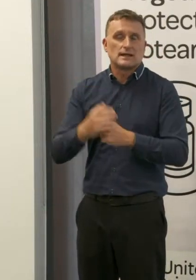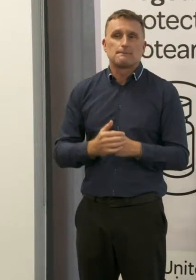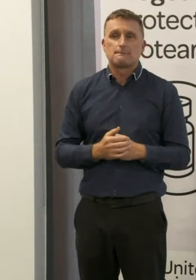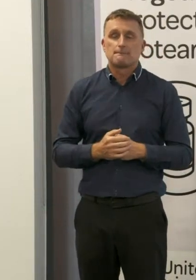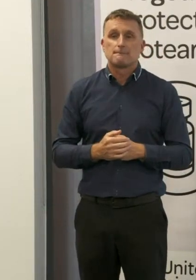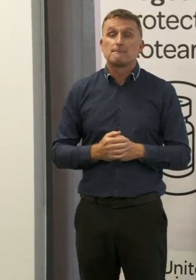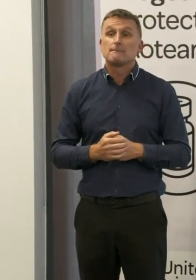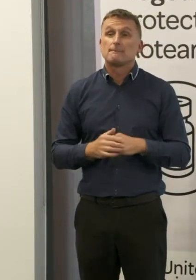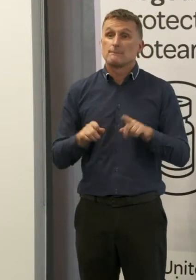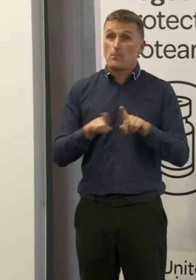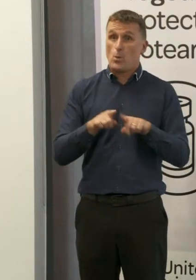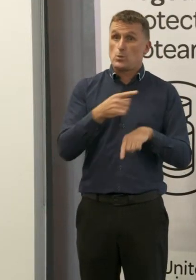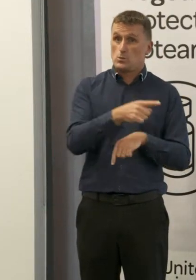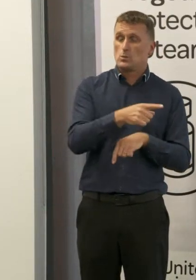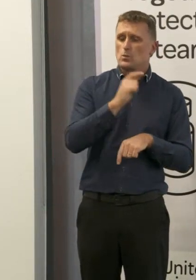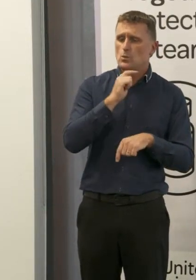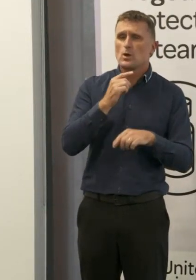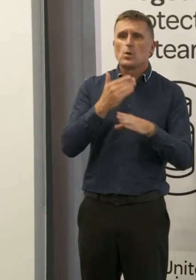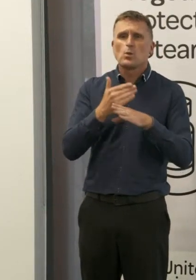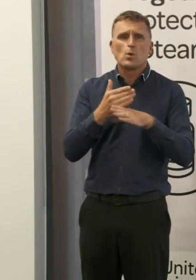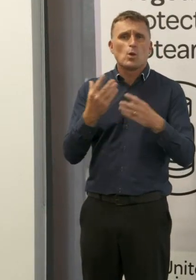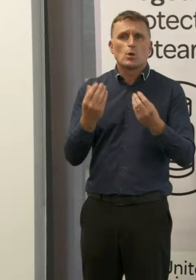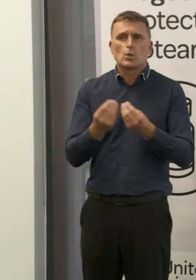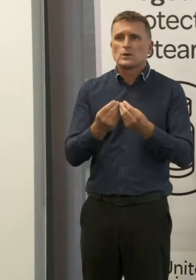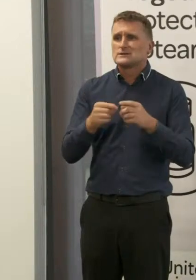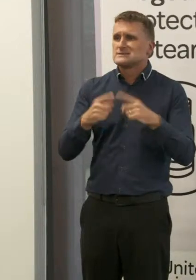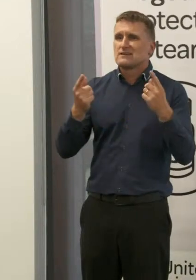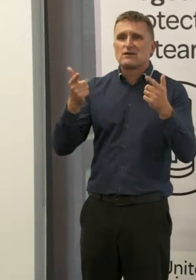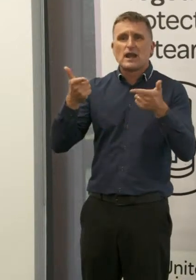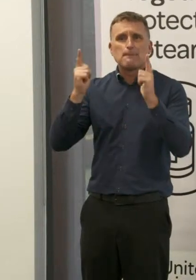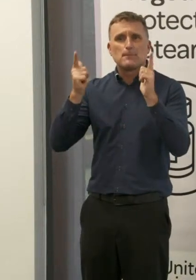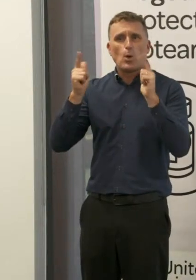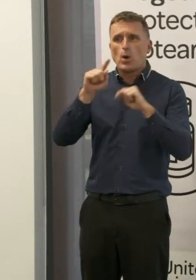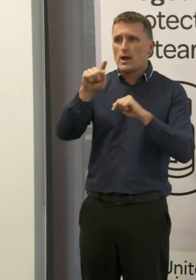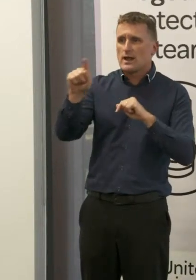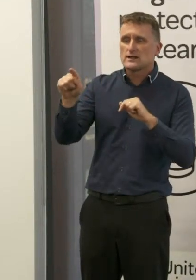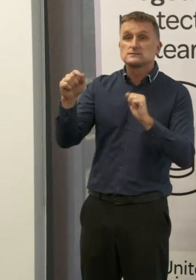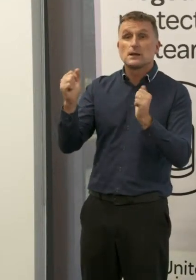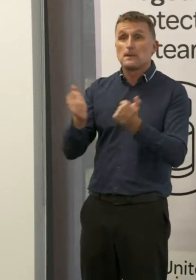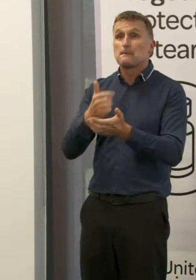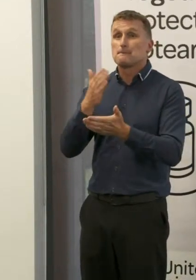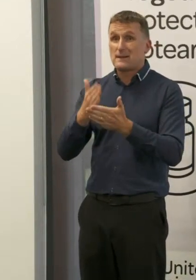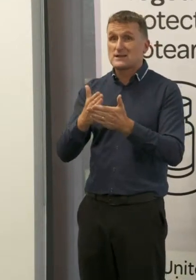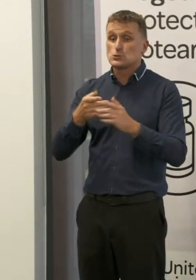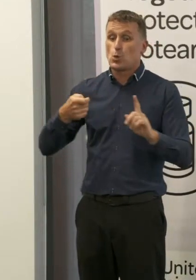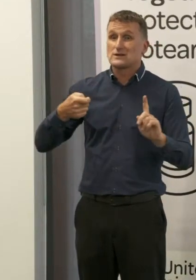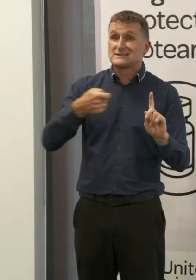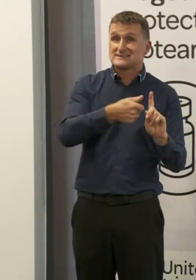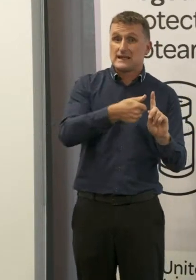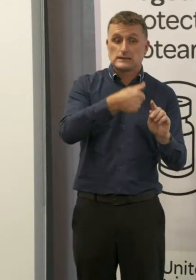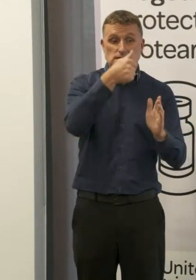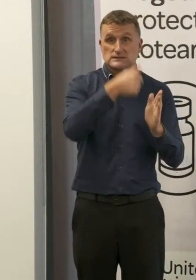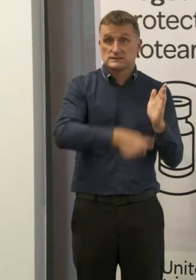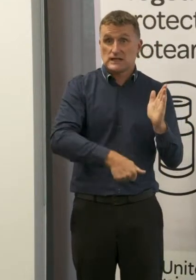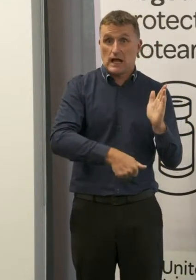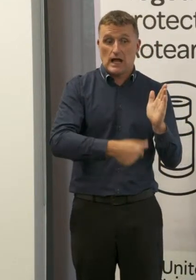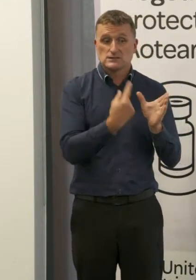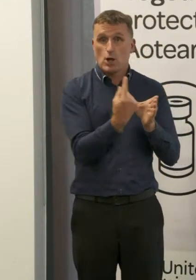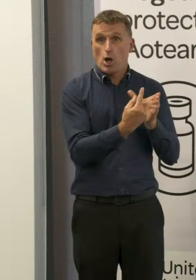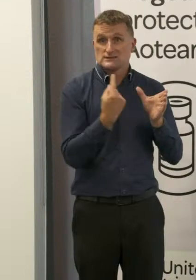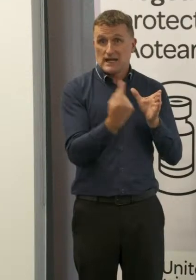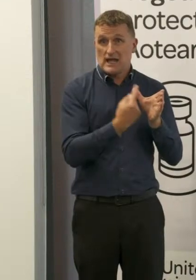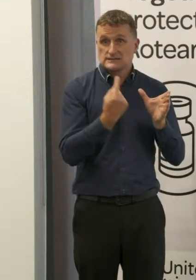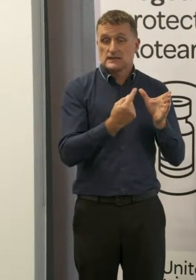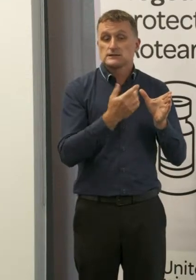employers to ensure that they understand that the initial text messages that people receive at the beginning of their isolation period and at the end of the